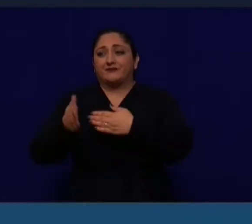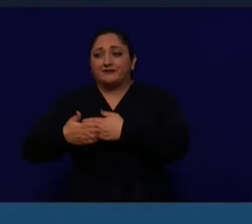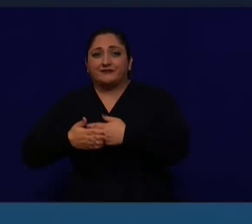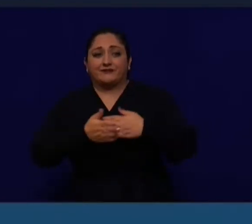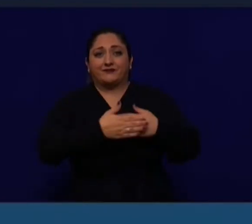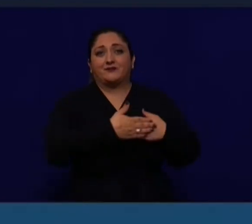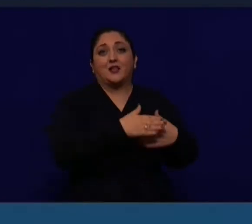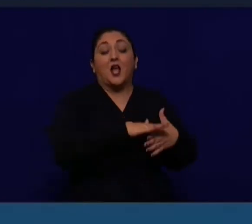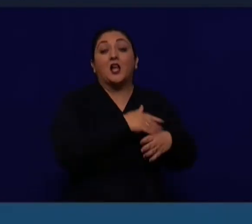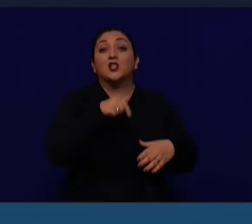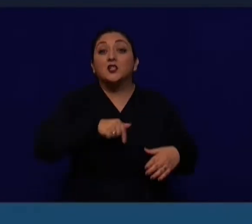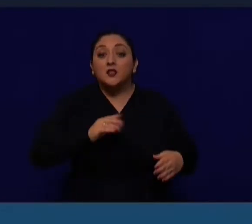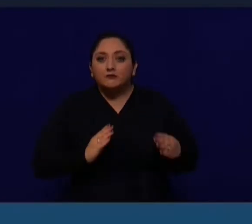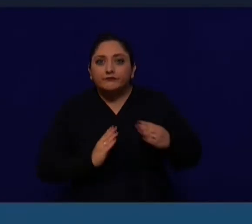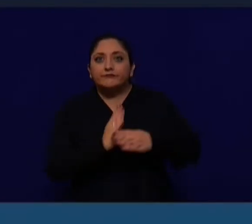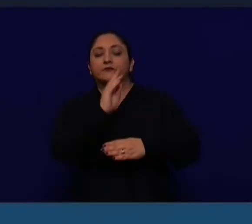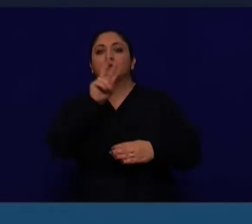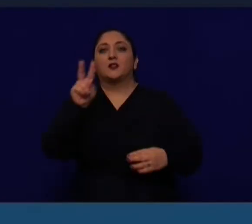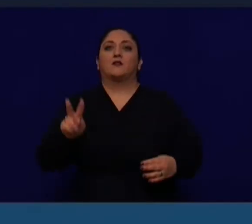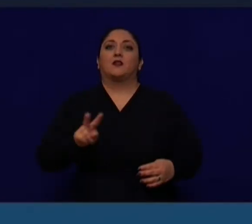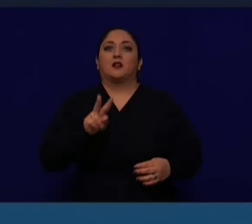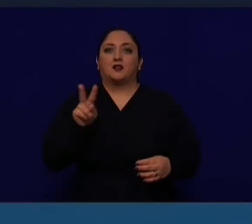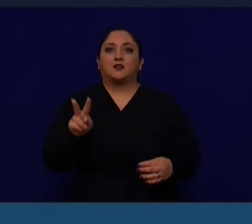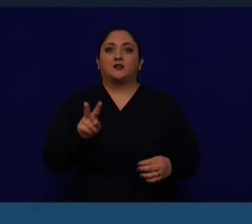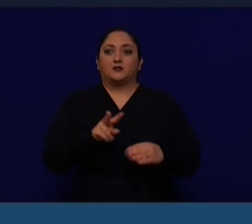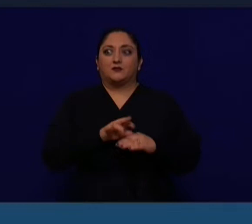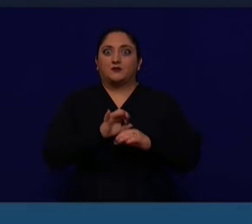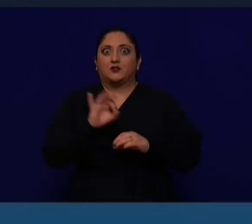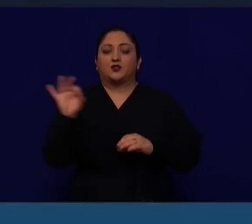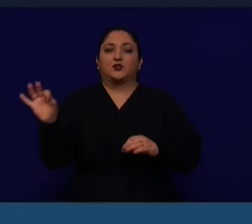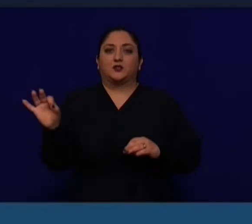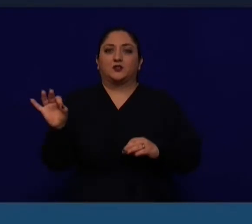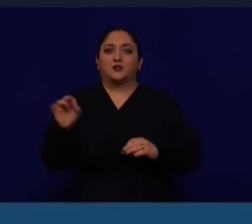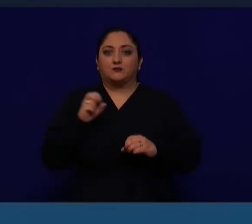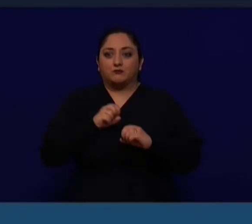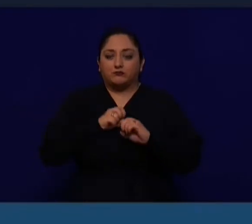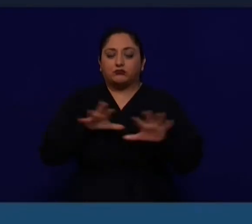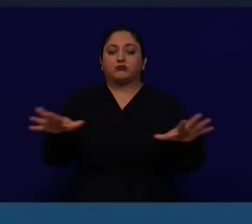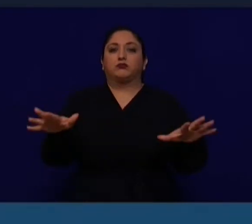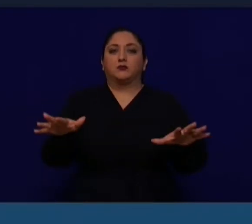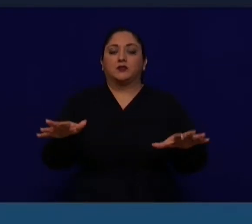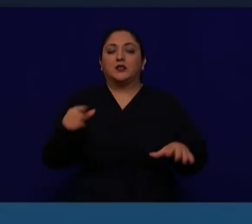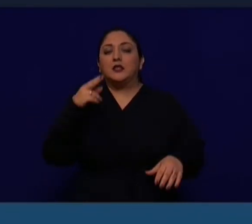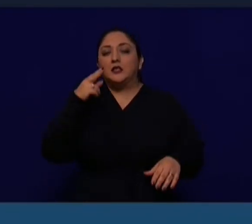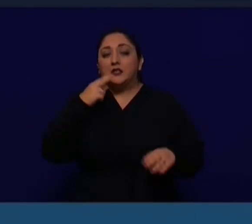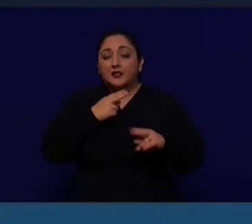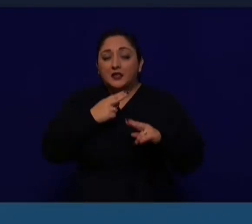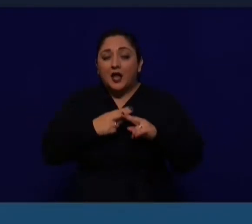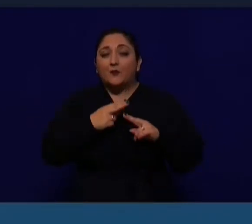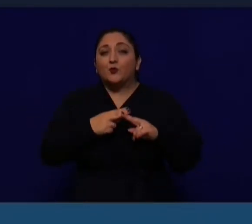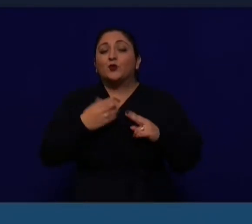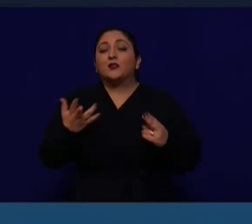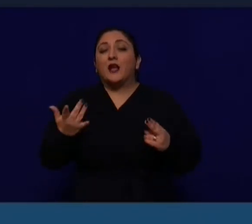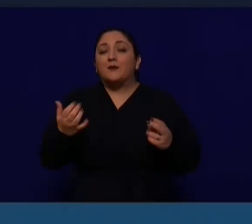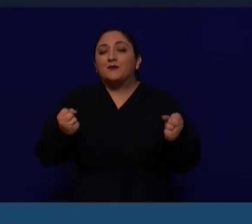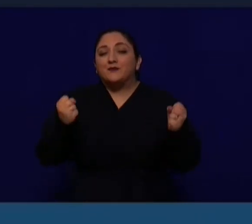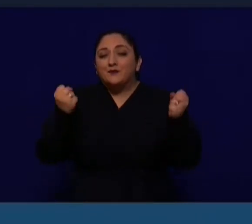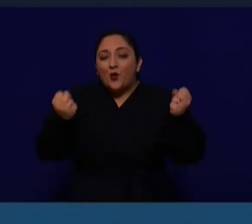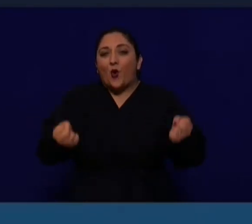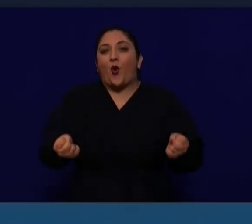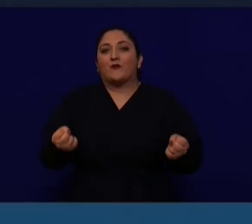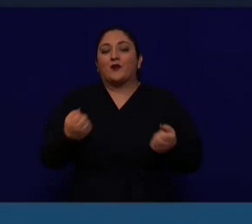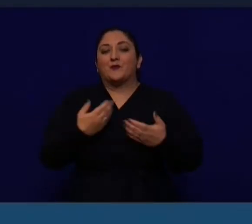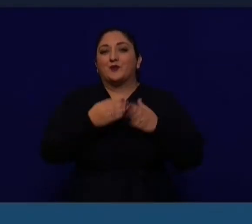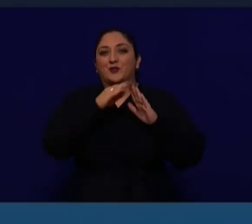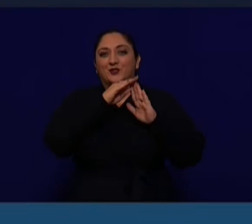li anka meta tkellem il-każijiet tibda naraw il-firxa, għamilna l-istajna biex aħna nkun nistgħu kemm tista'